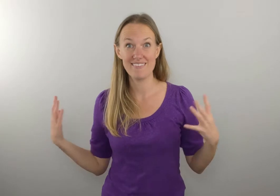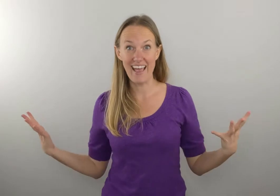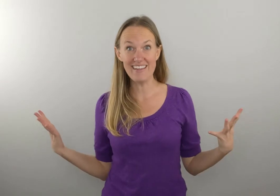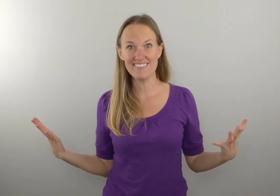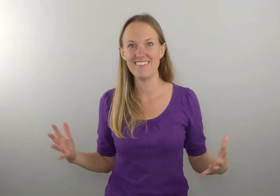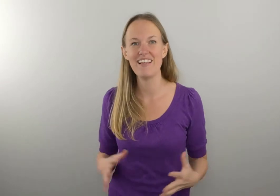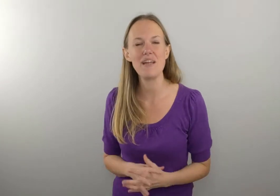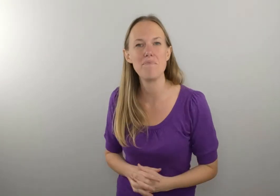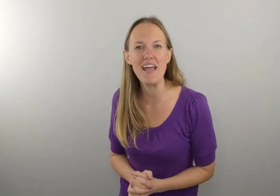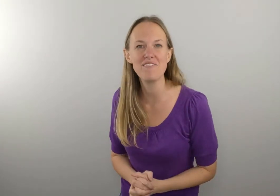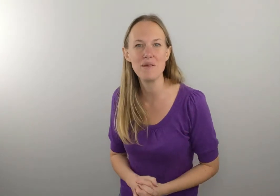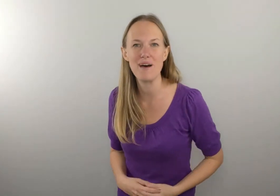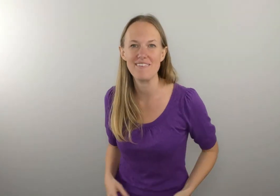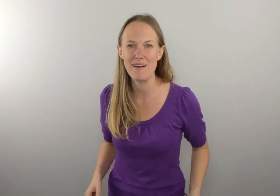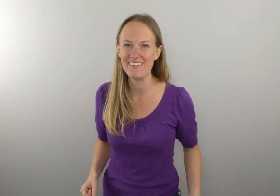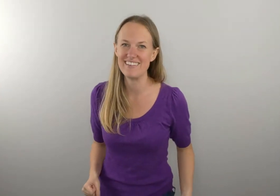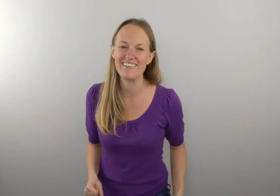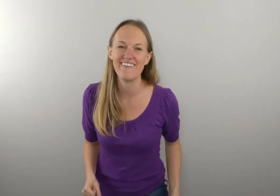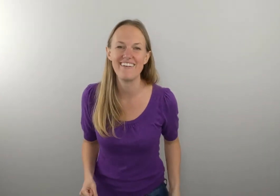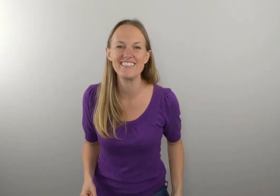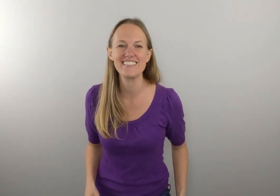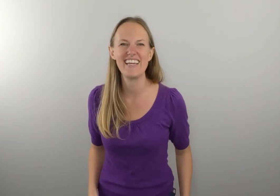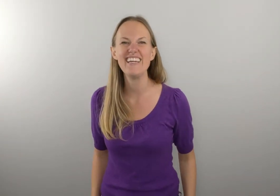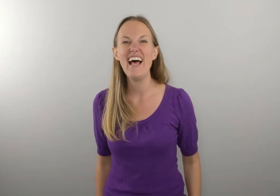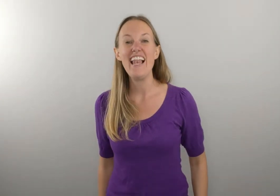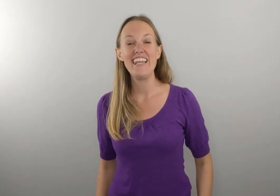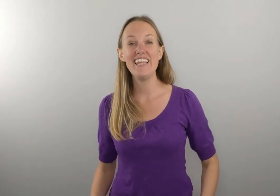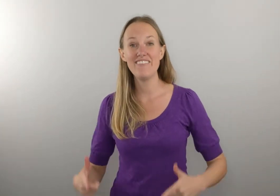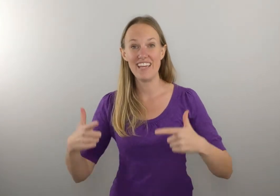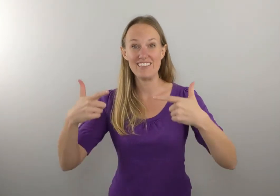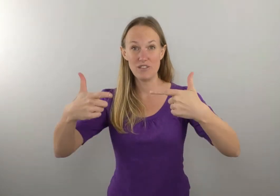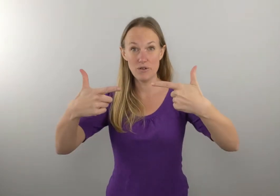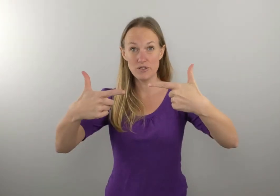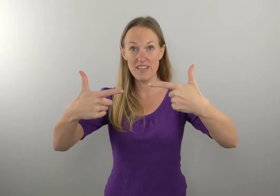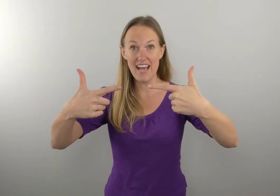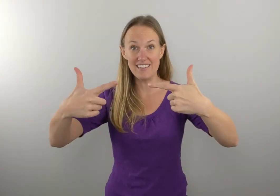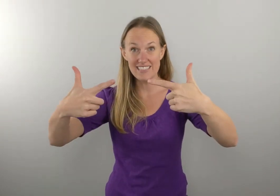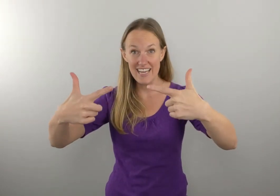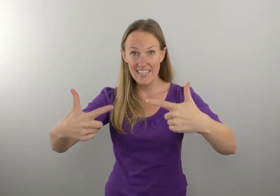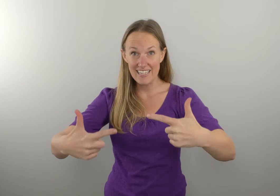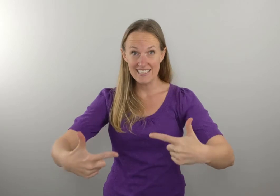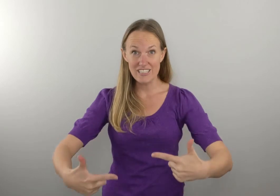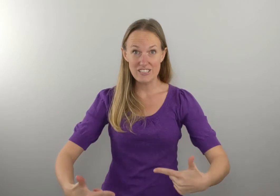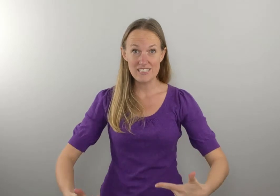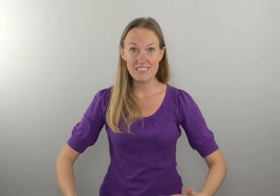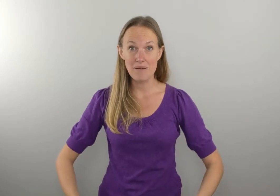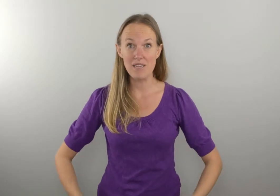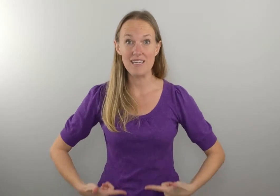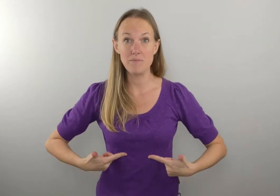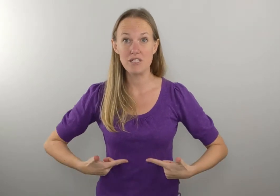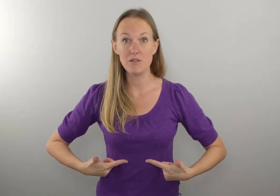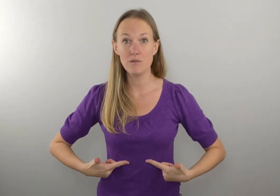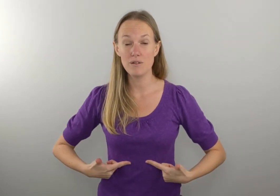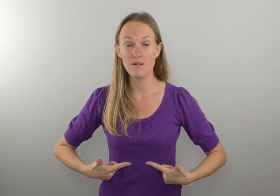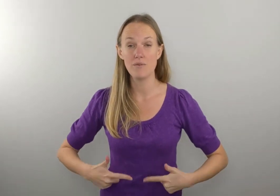Okay, so a lot of bang for the buck by learning the chorus. Okay, living, so those are the L's again, into your stomach and up to your